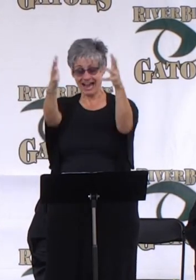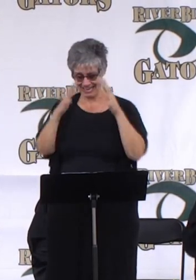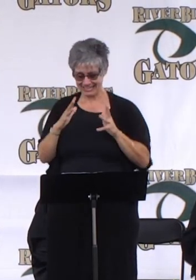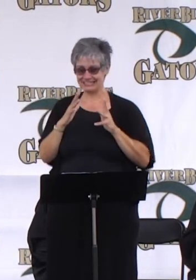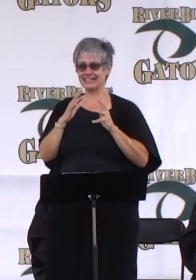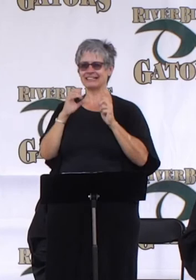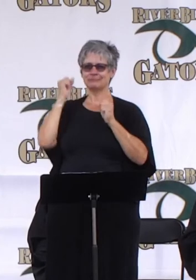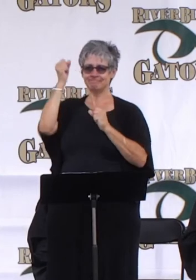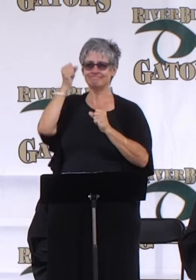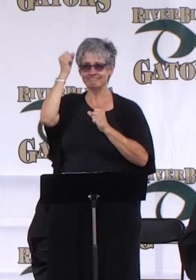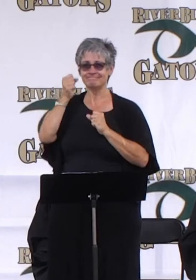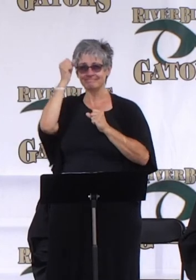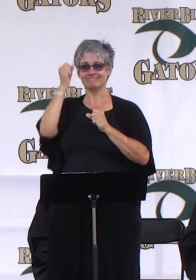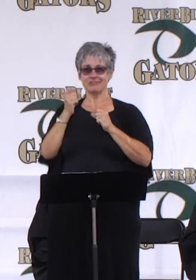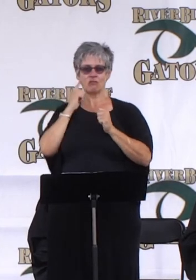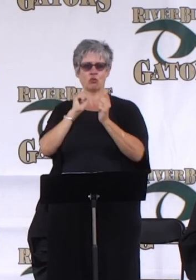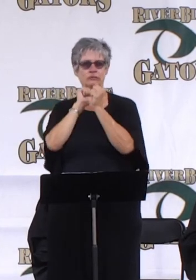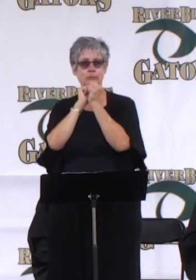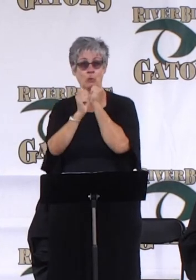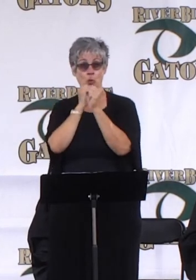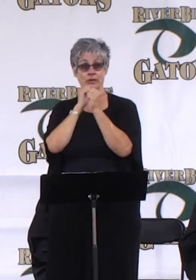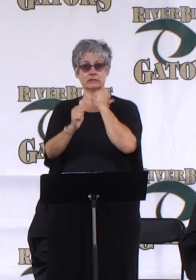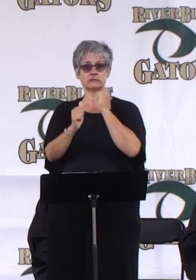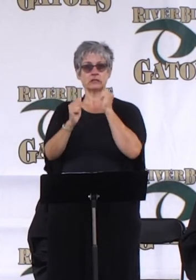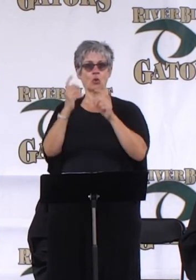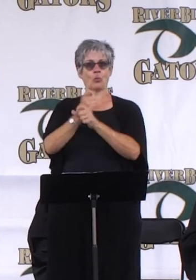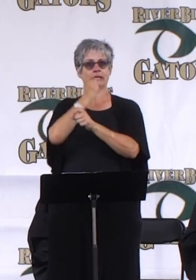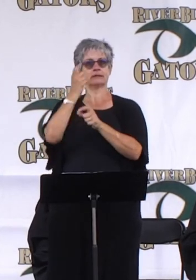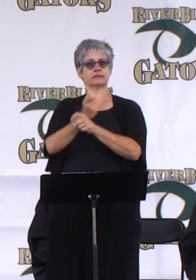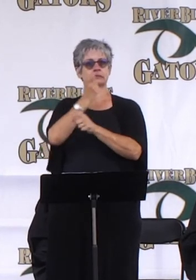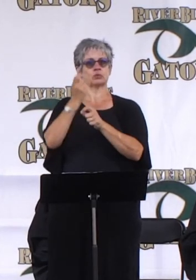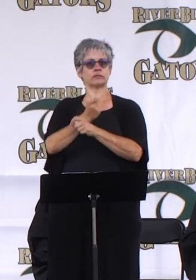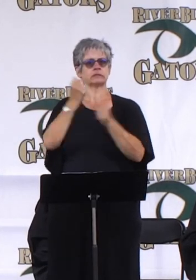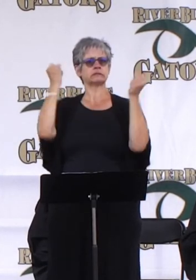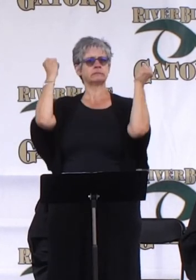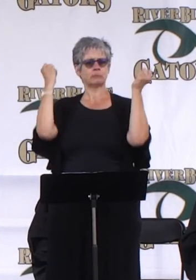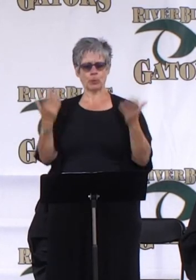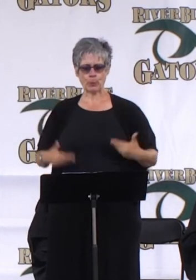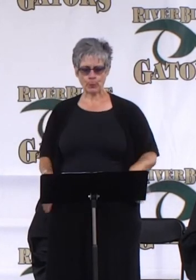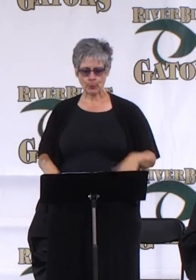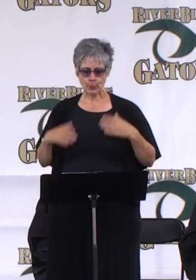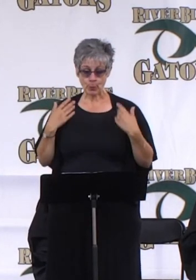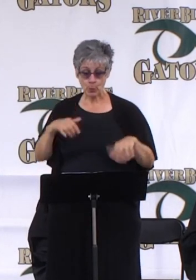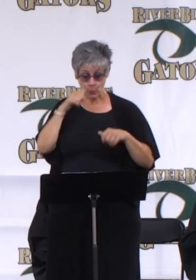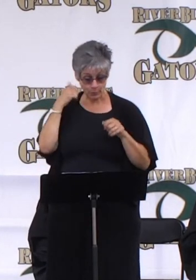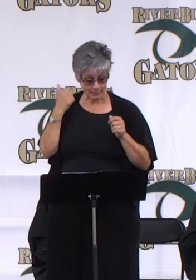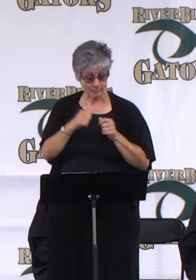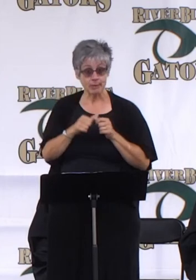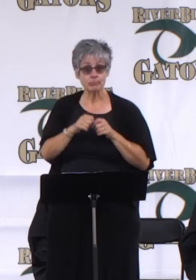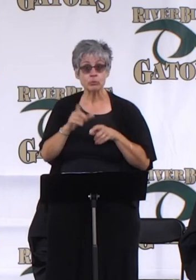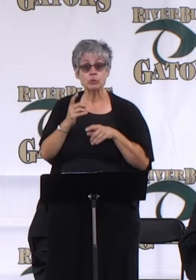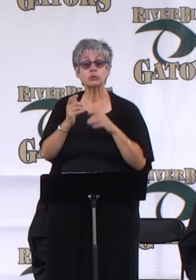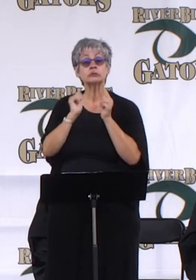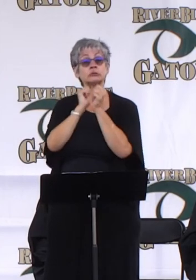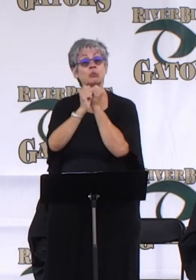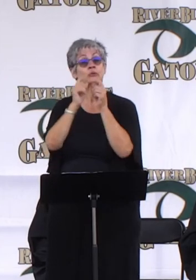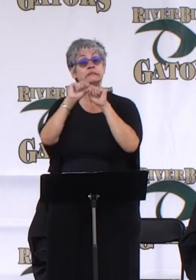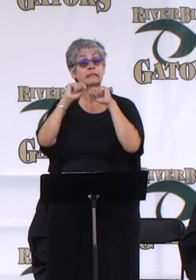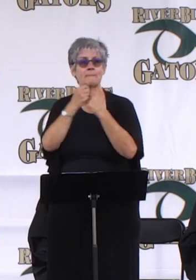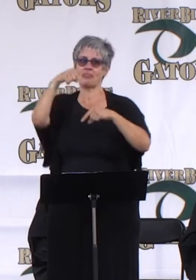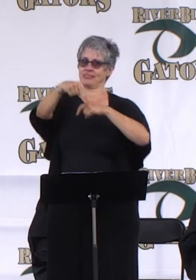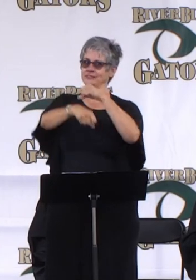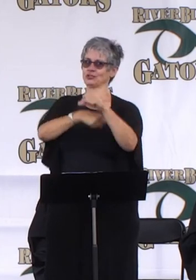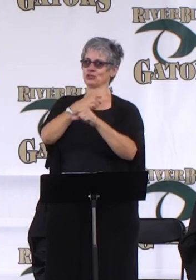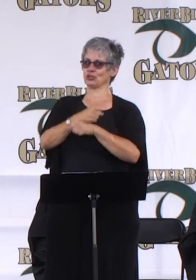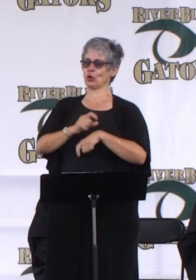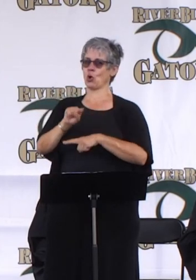which have united us in school spirit. Looking at a few snapshots of our sports teams, this year alone, the women's varsity tennis